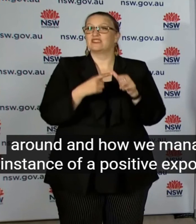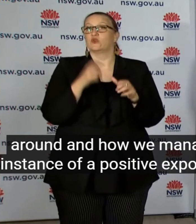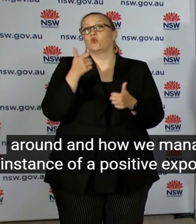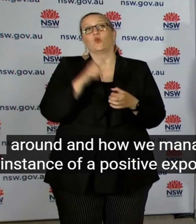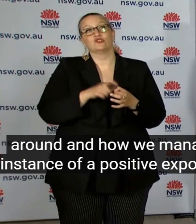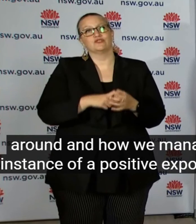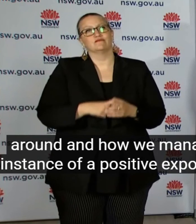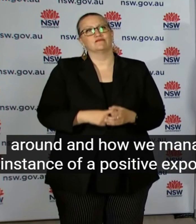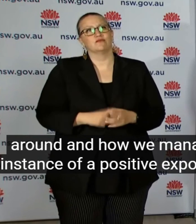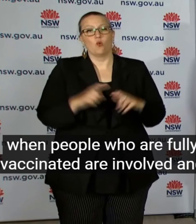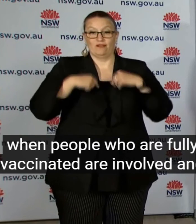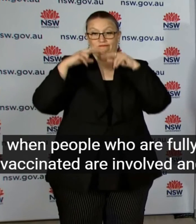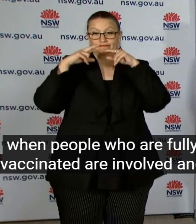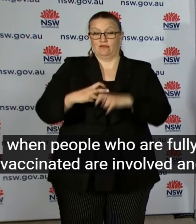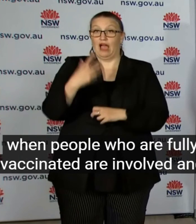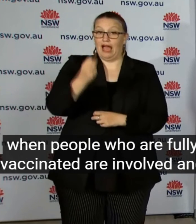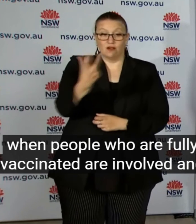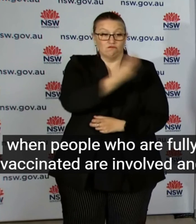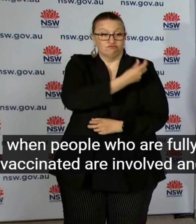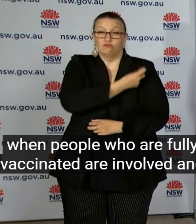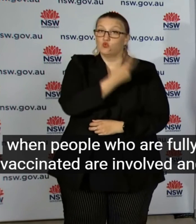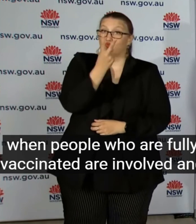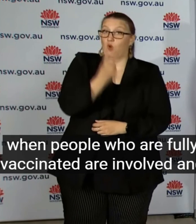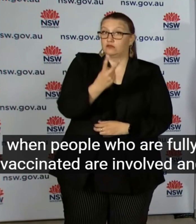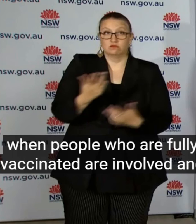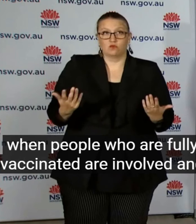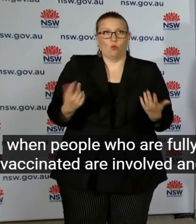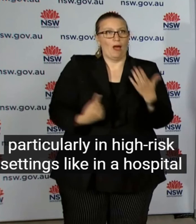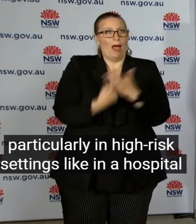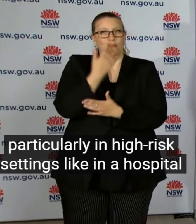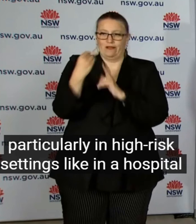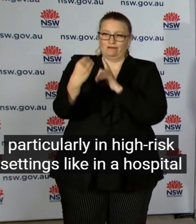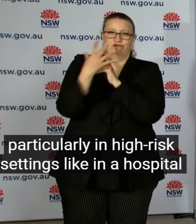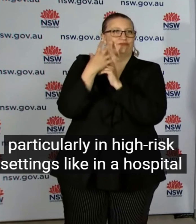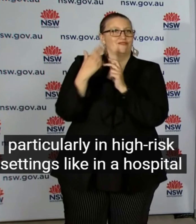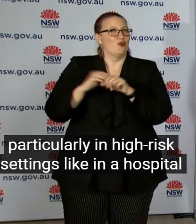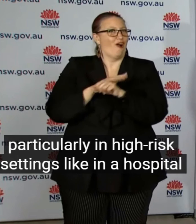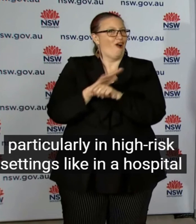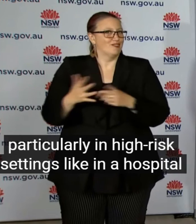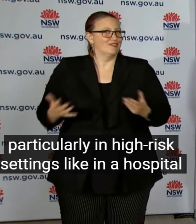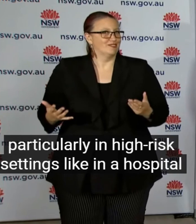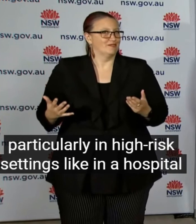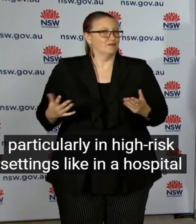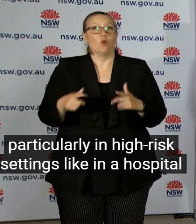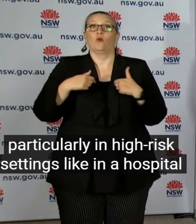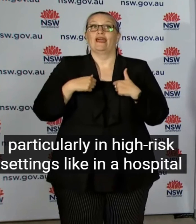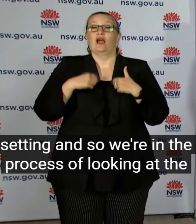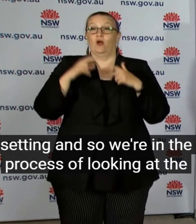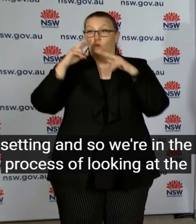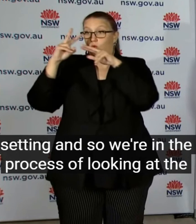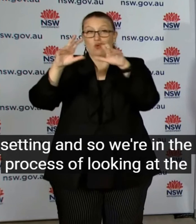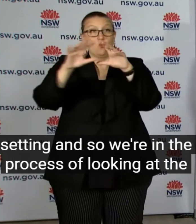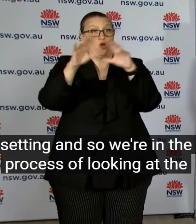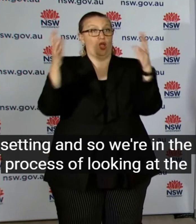and particularly in high-risk settings like in a hospital setting. And so we're in the process of looking at the international evidence